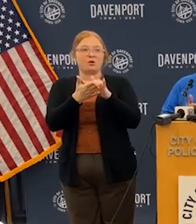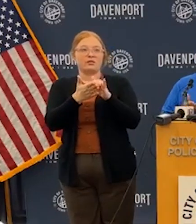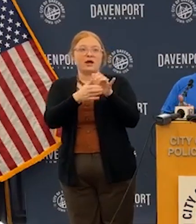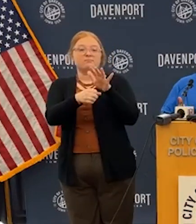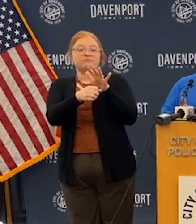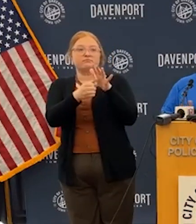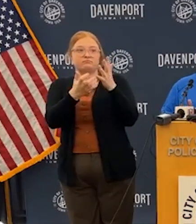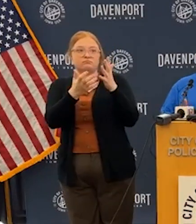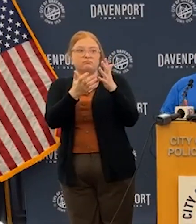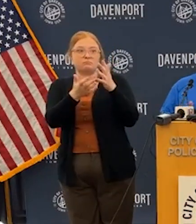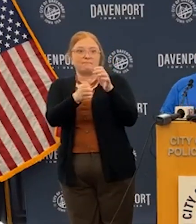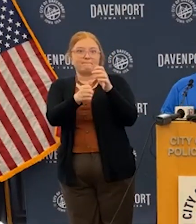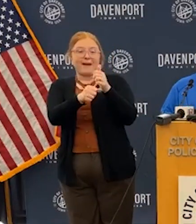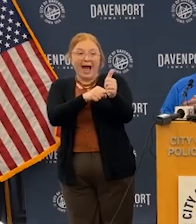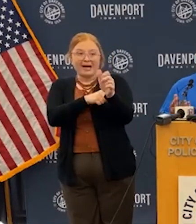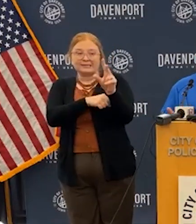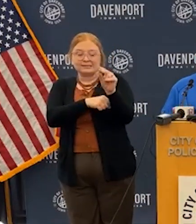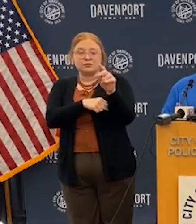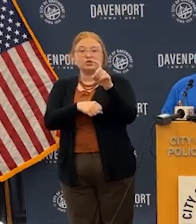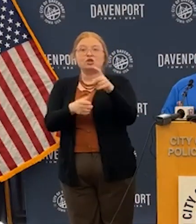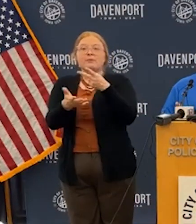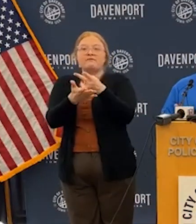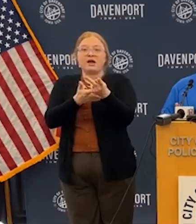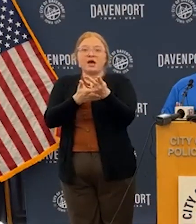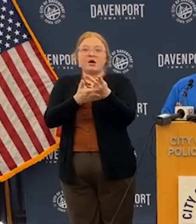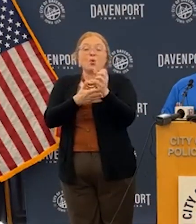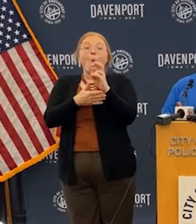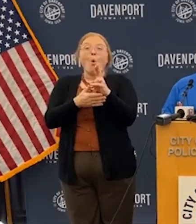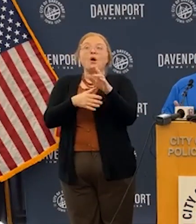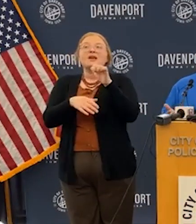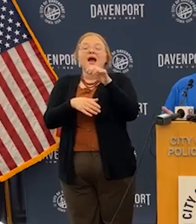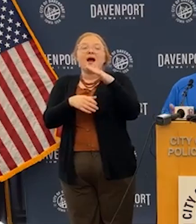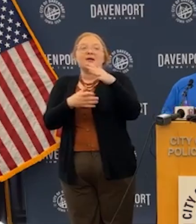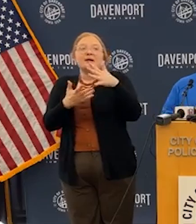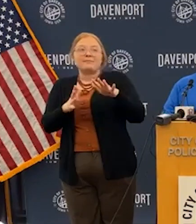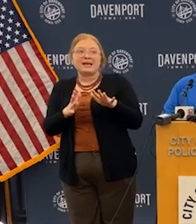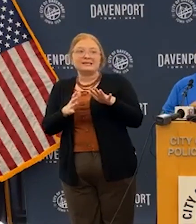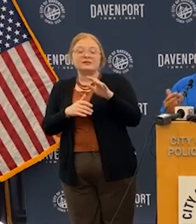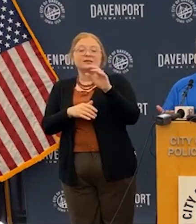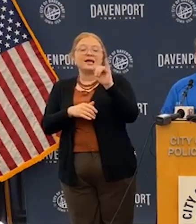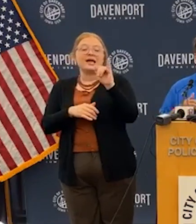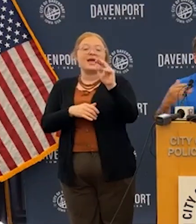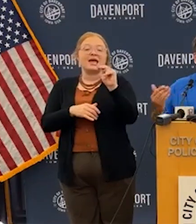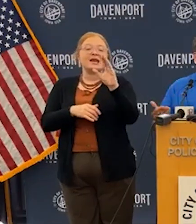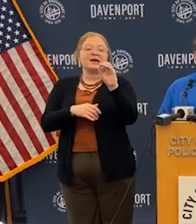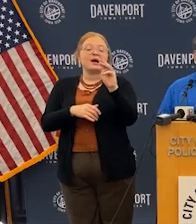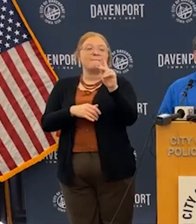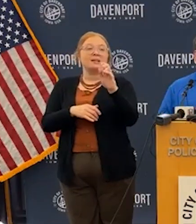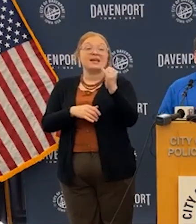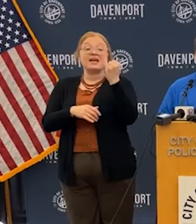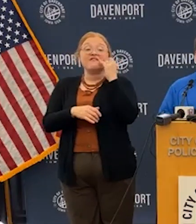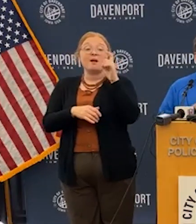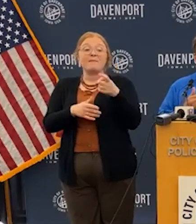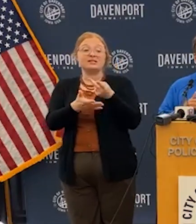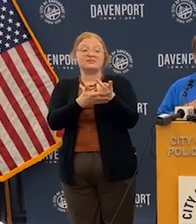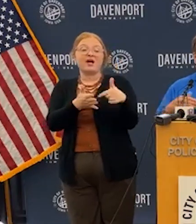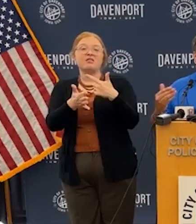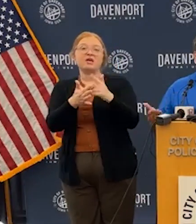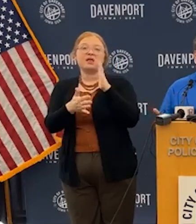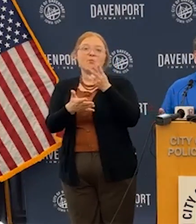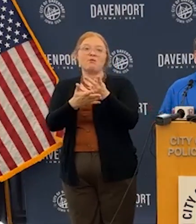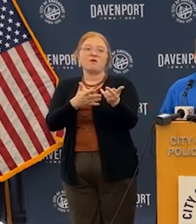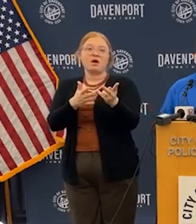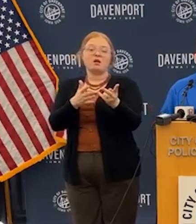an incomplete status or an in-progress status. If they have to fail it, then they would fail it. If it passes, they would pass